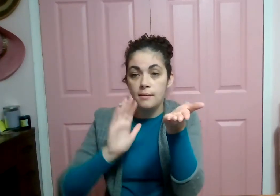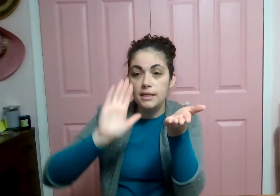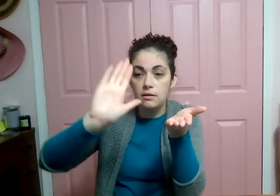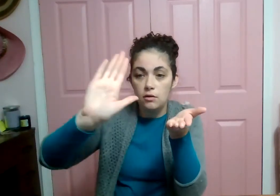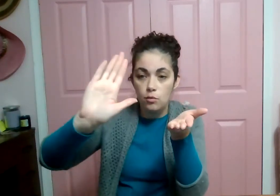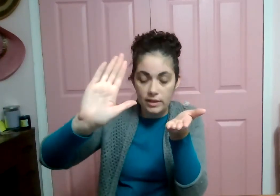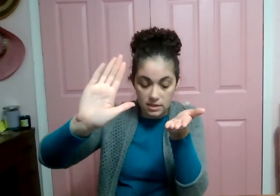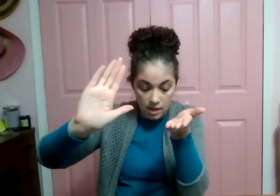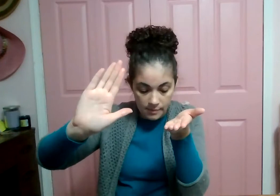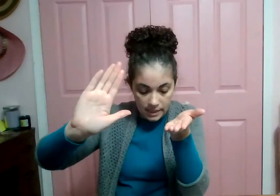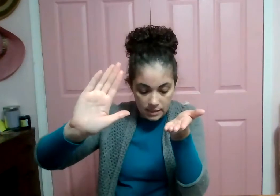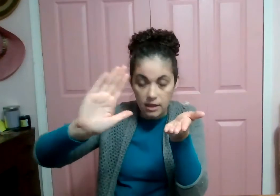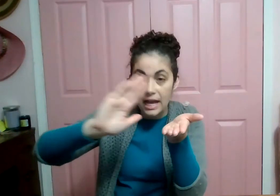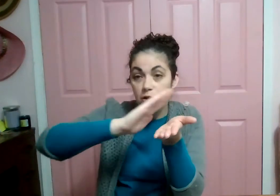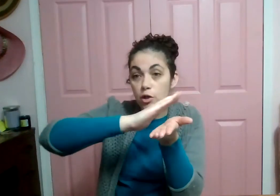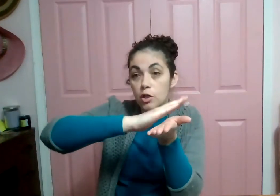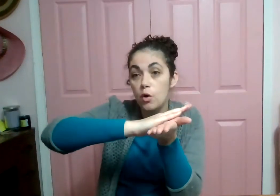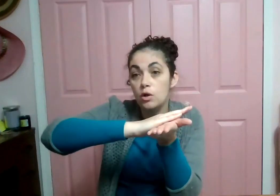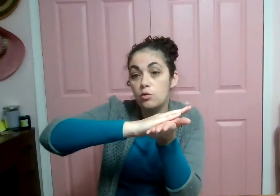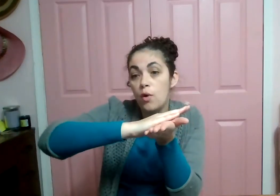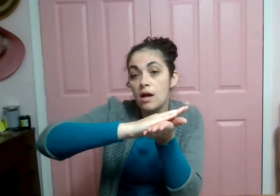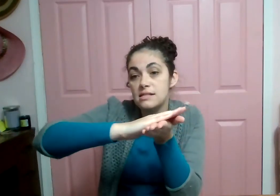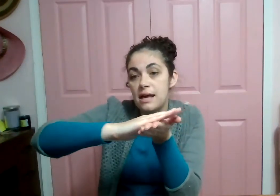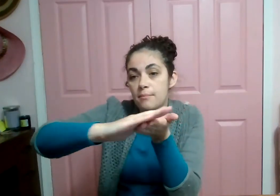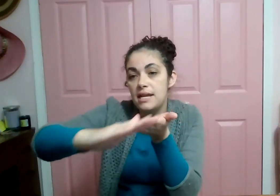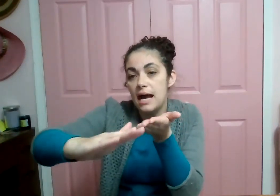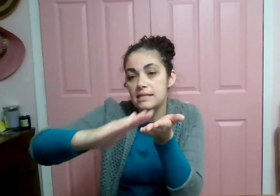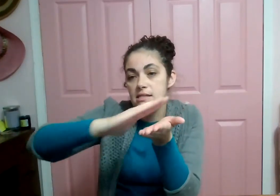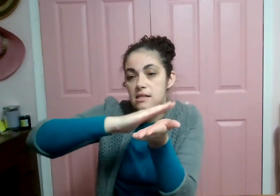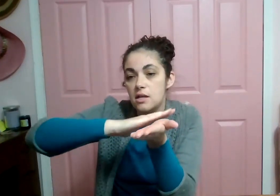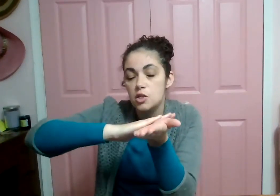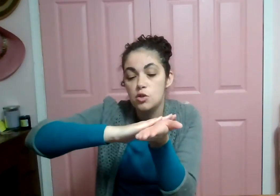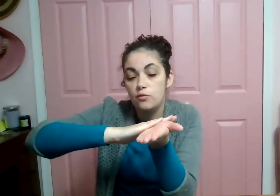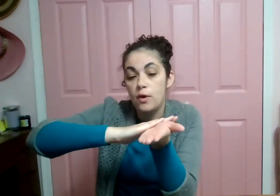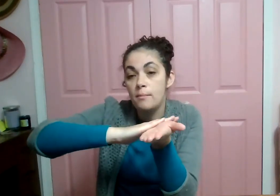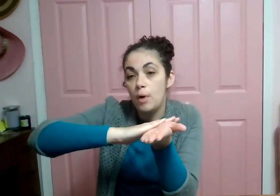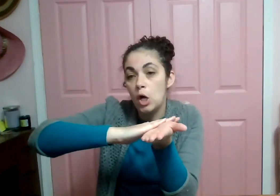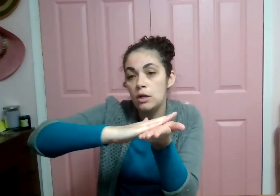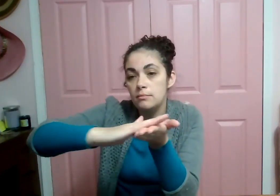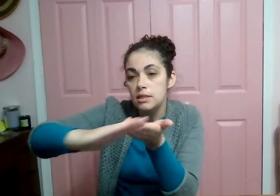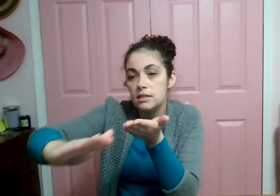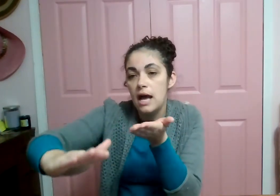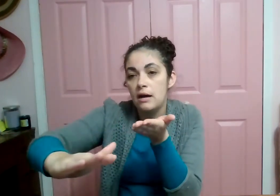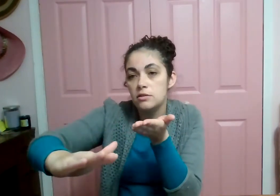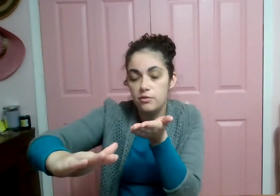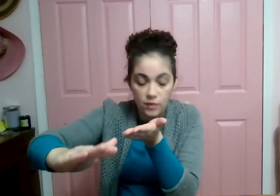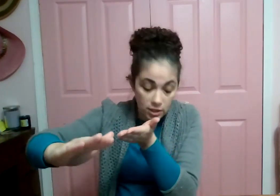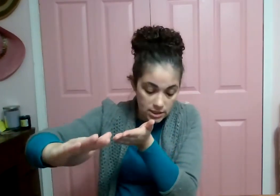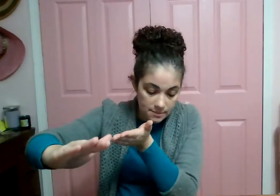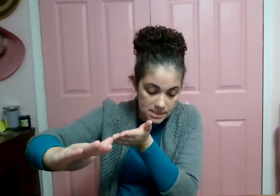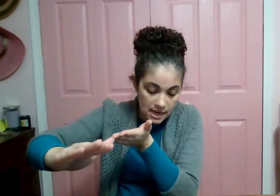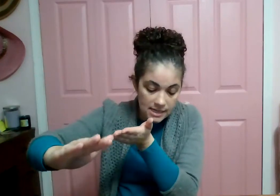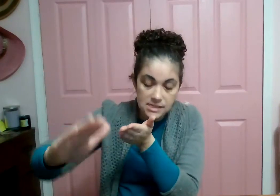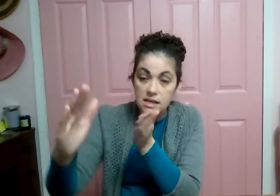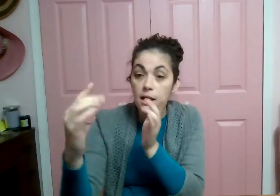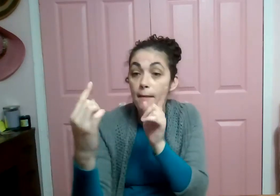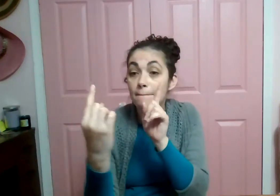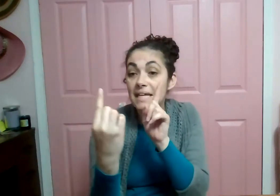non-dominant with dominant and you're going to go across them, nice. So from palm out to fingertips, nice,